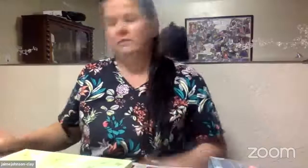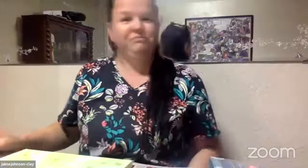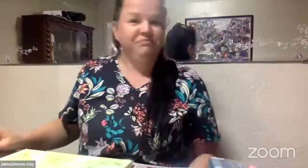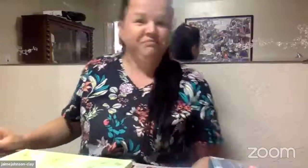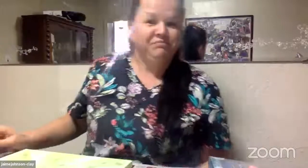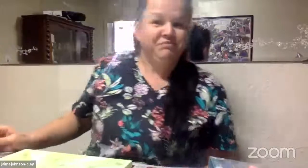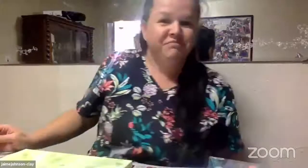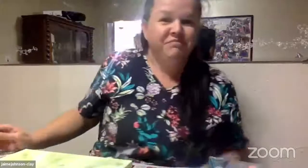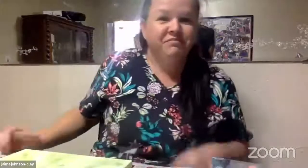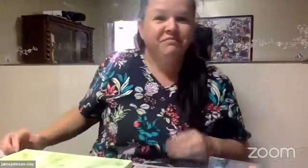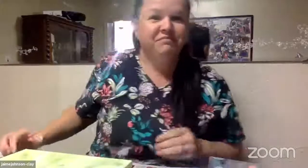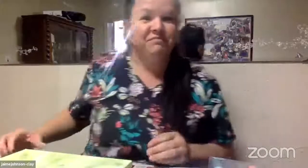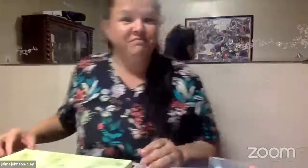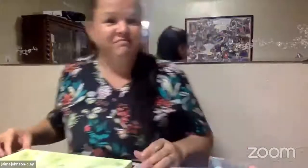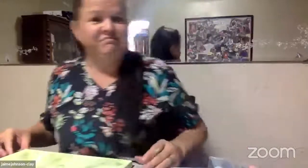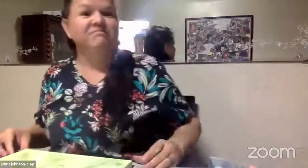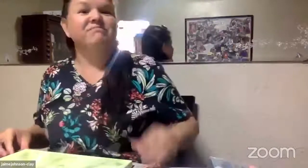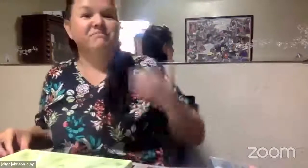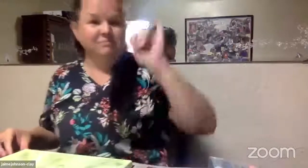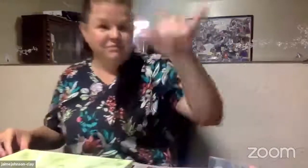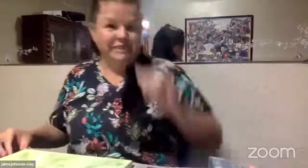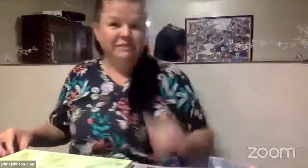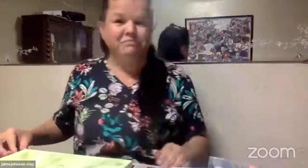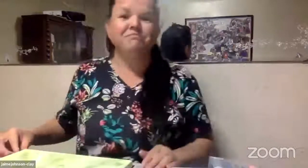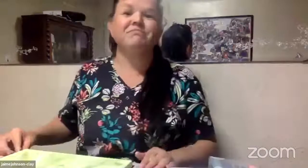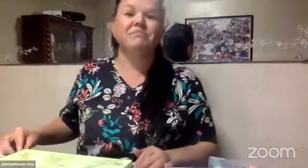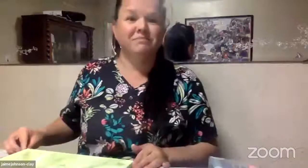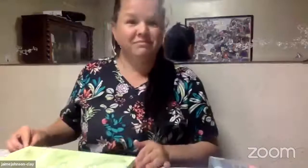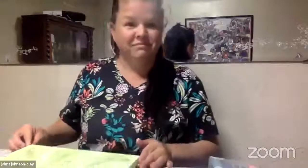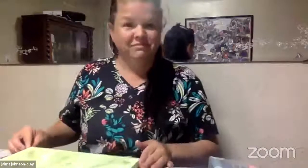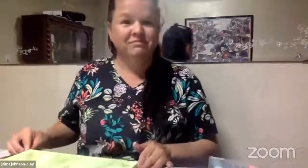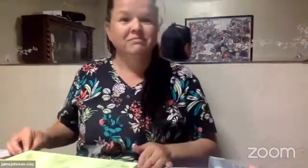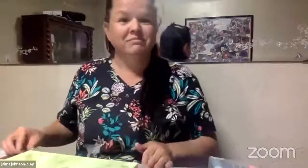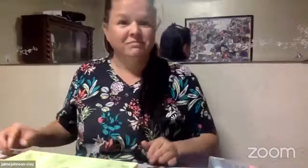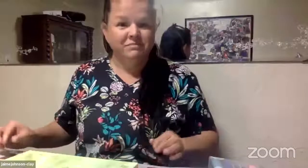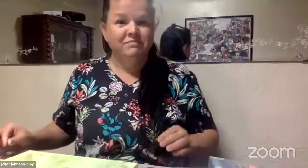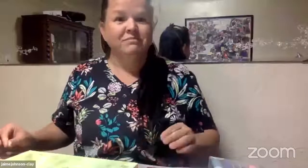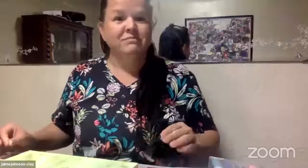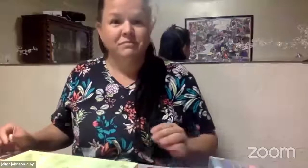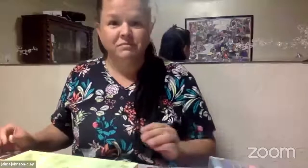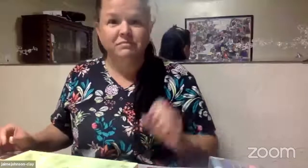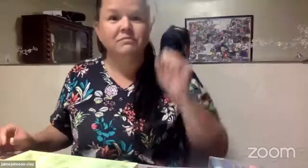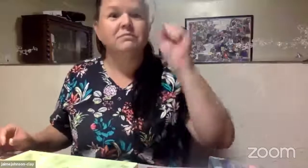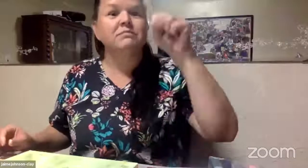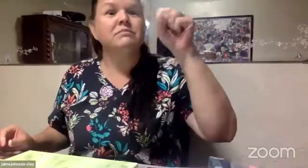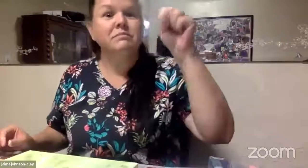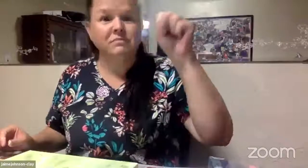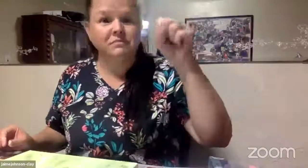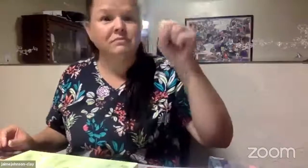you serious, Grandma? And they said, yeah, that's how we found out you were deaf, because you just weren't responding to a real loud, noisy piano.